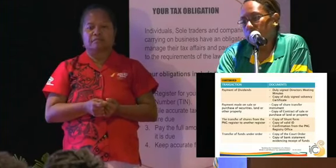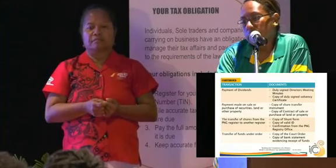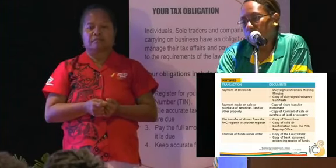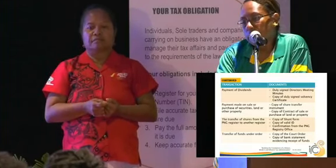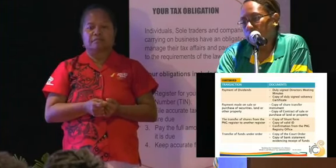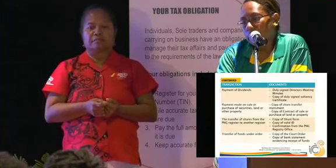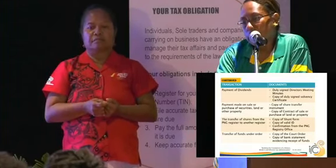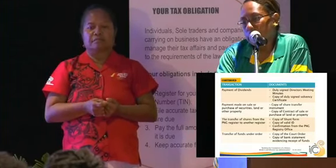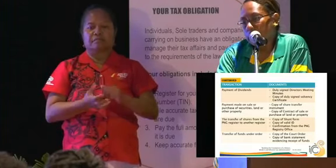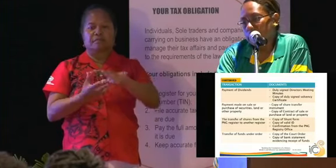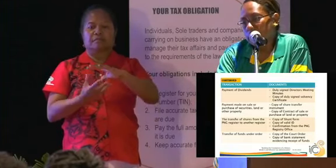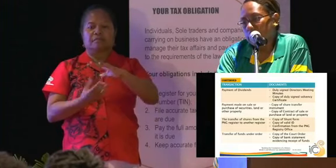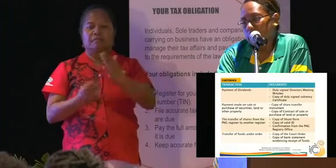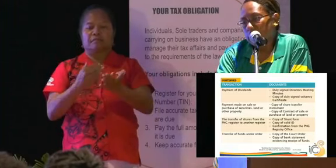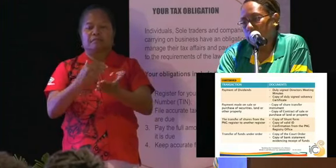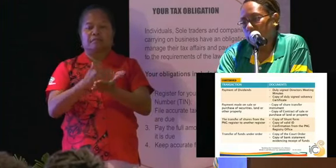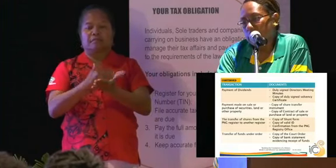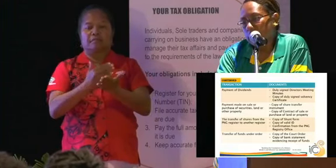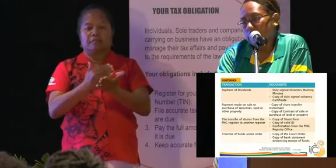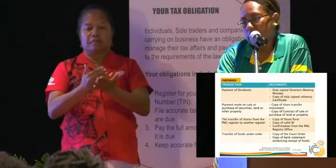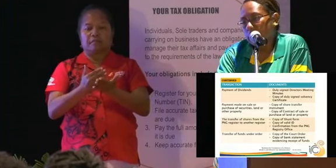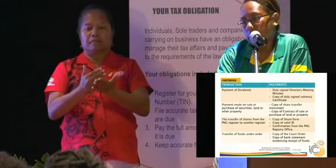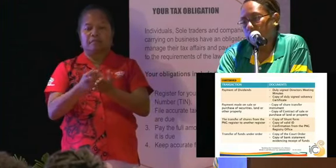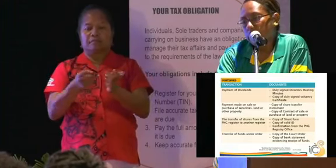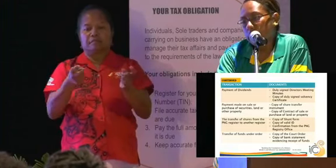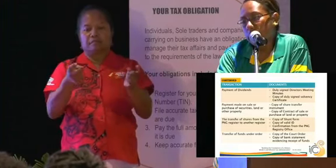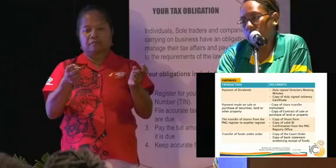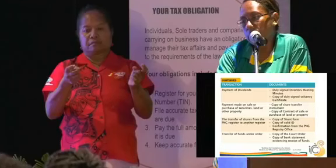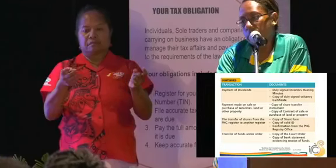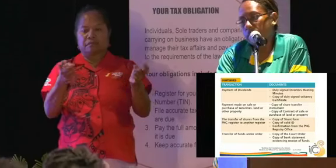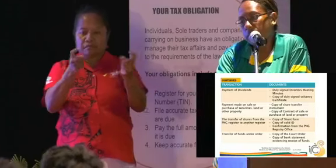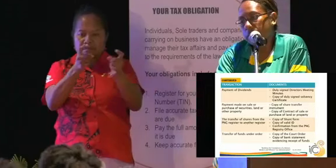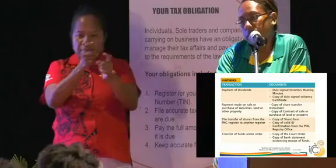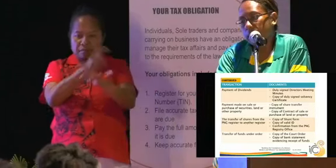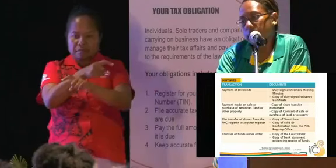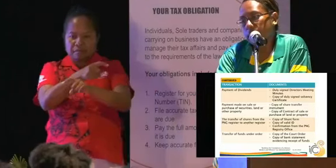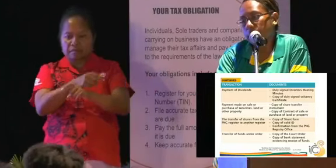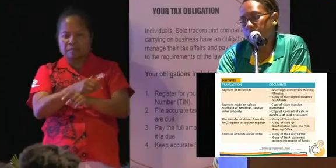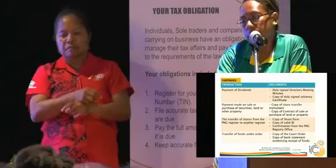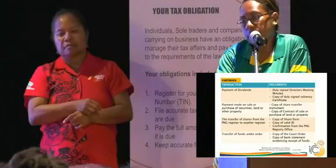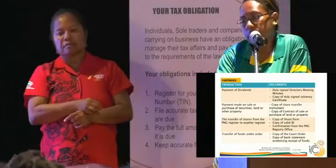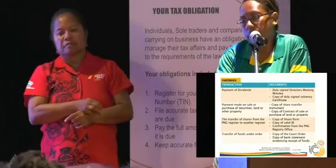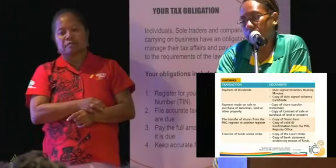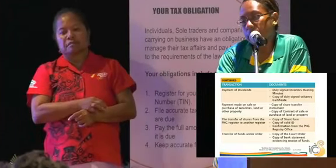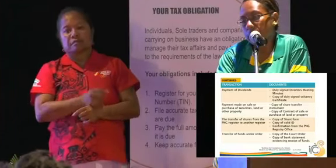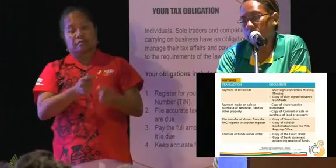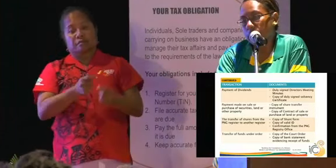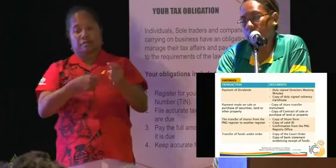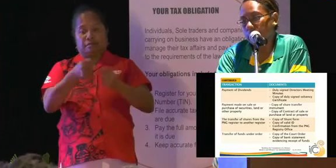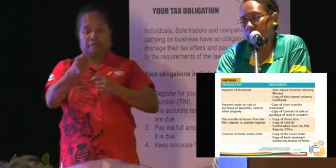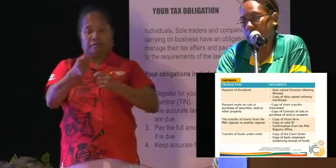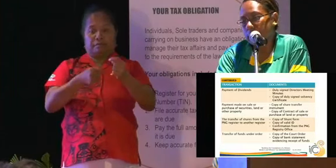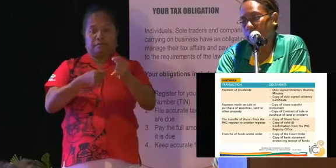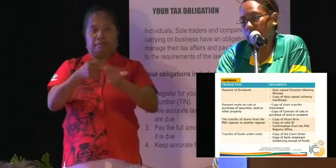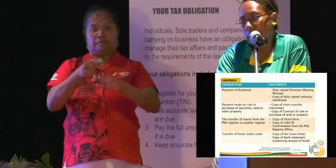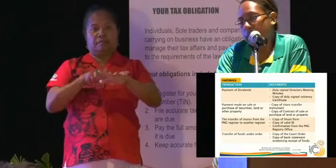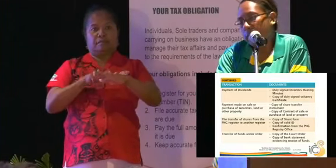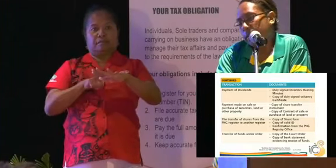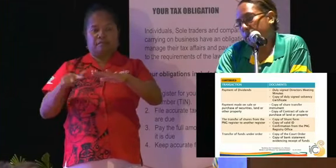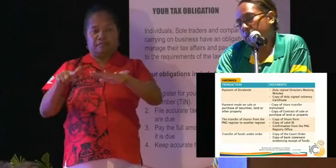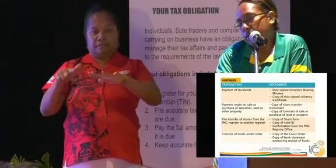That would be copy of a transfer instrument, copy of the contract of sale or purchase of land or